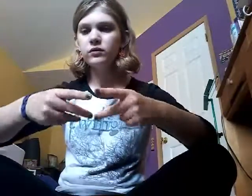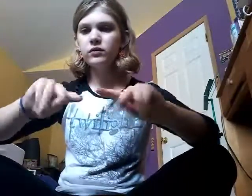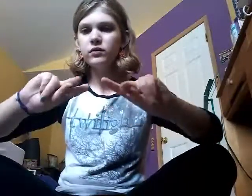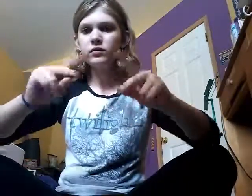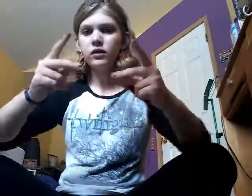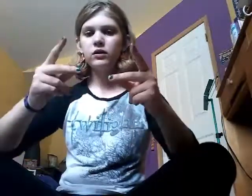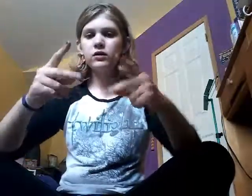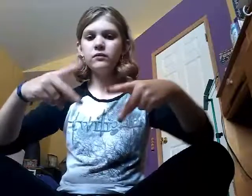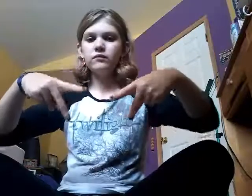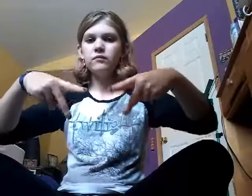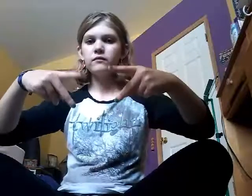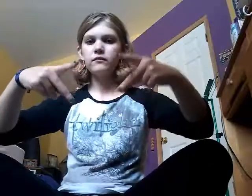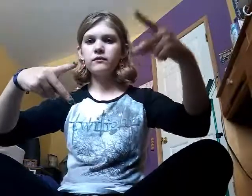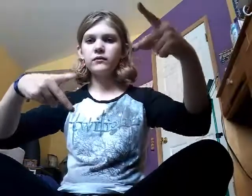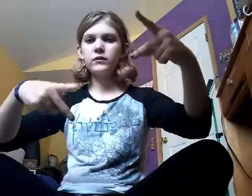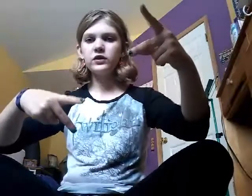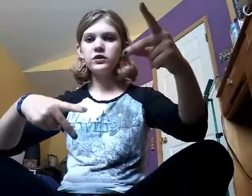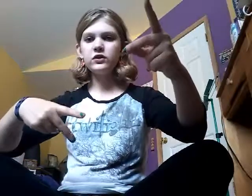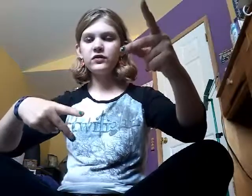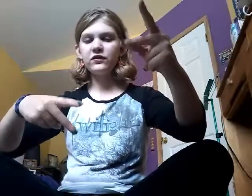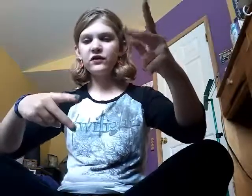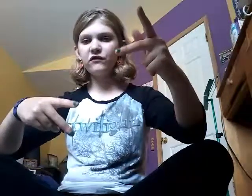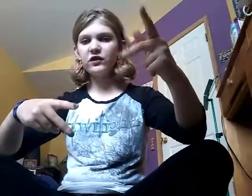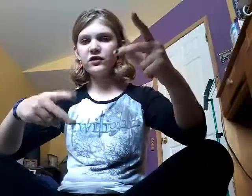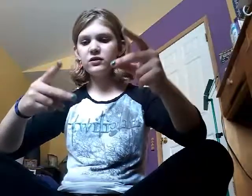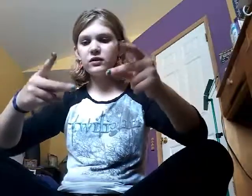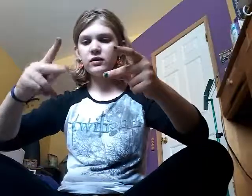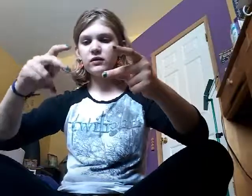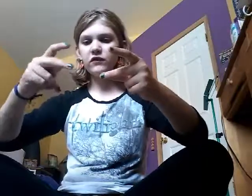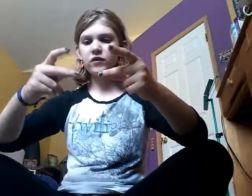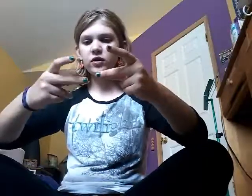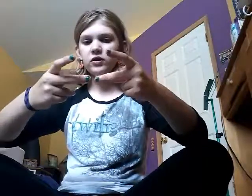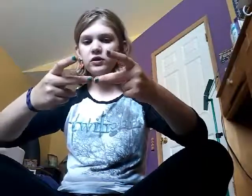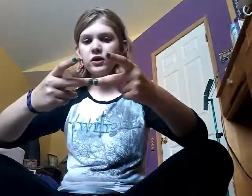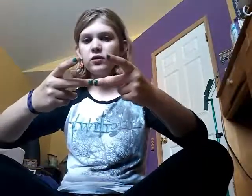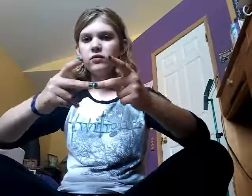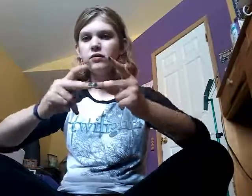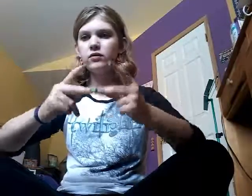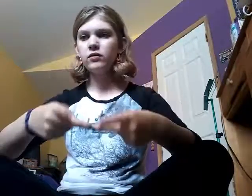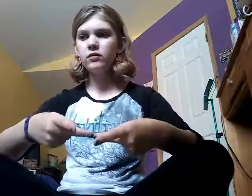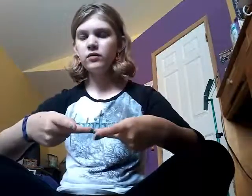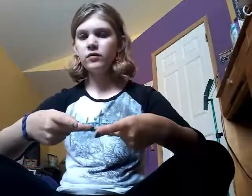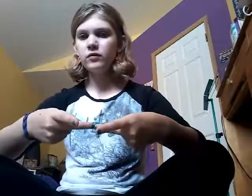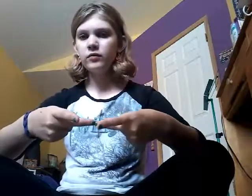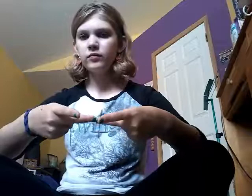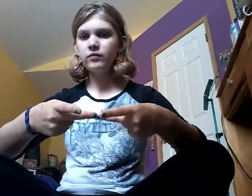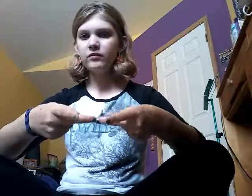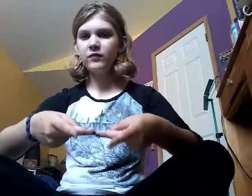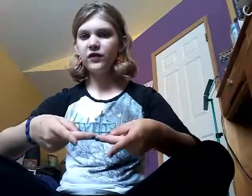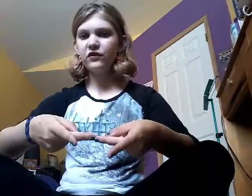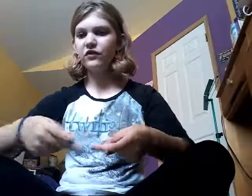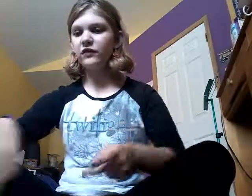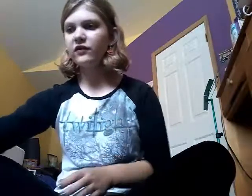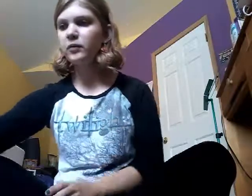your, your, this finger, and this finger, and you're going to go places. So, that's